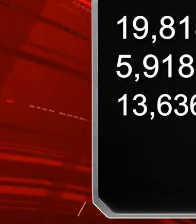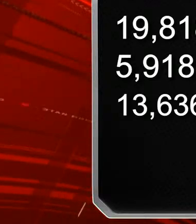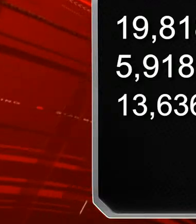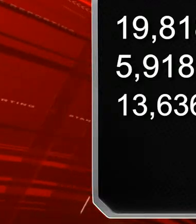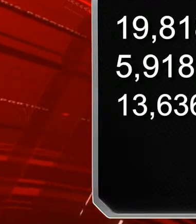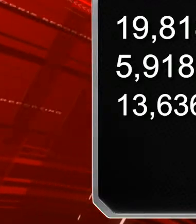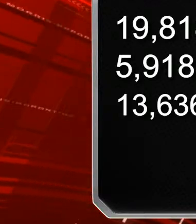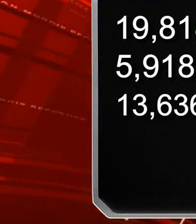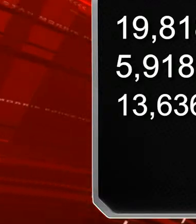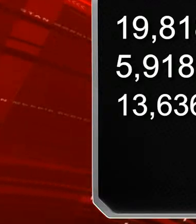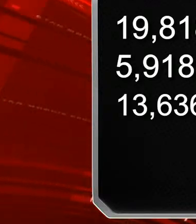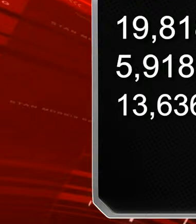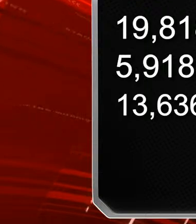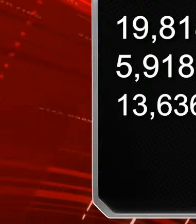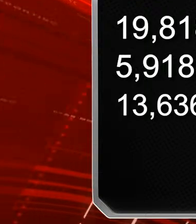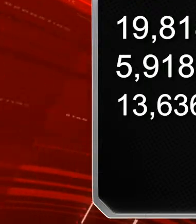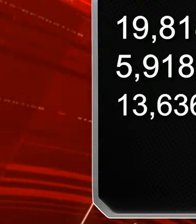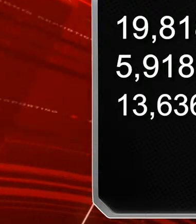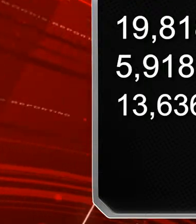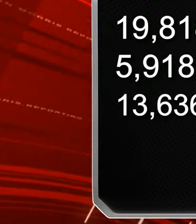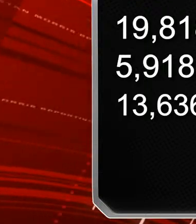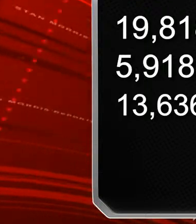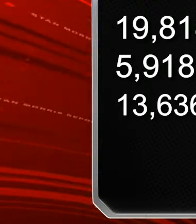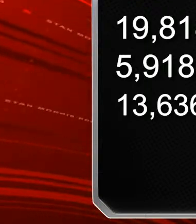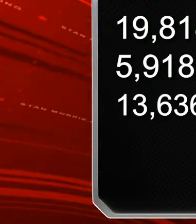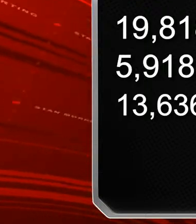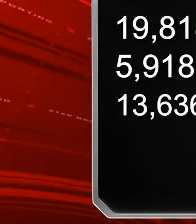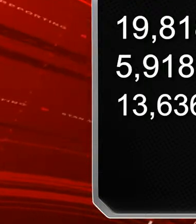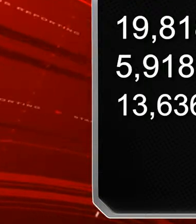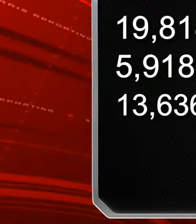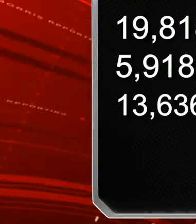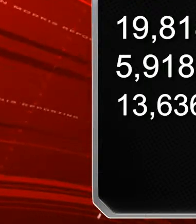5,918. We want to let you know that